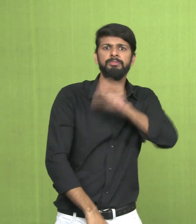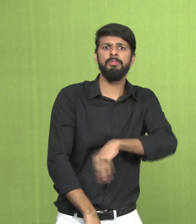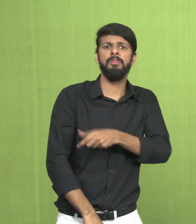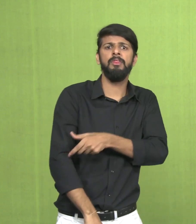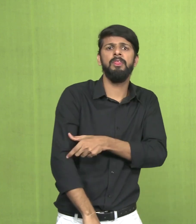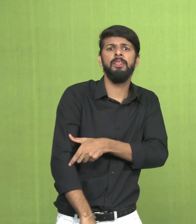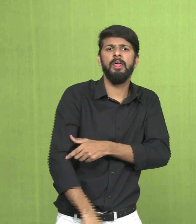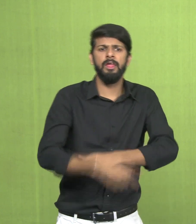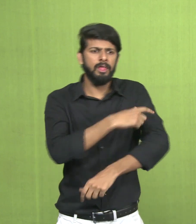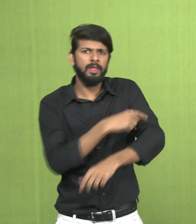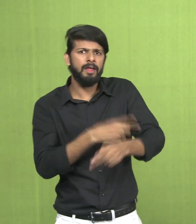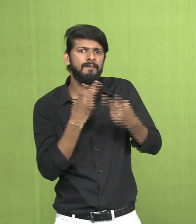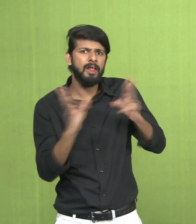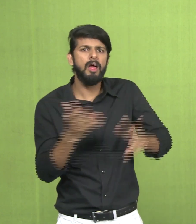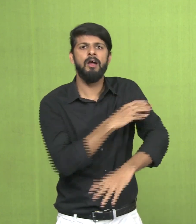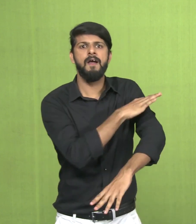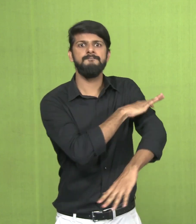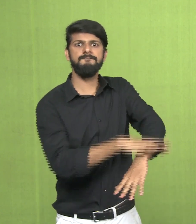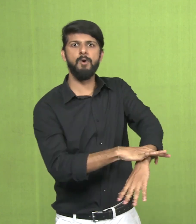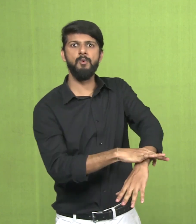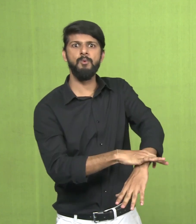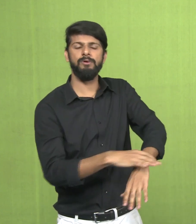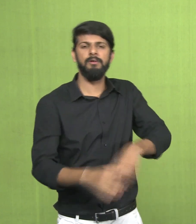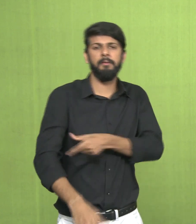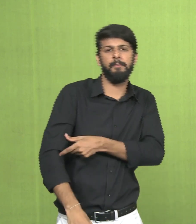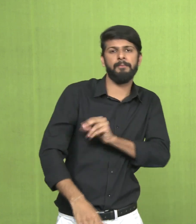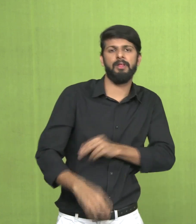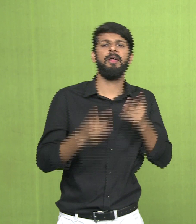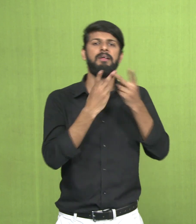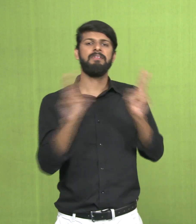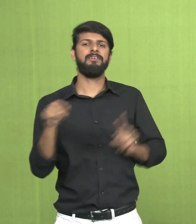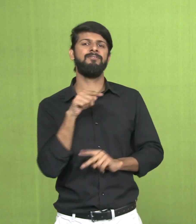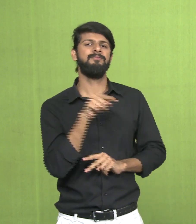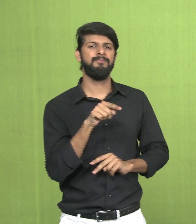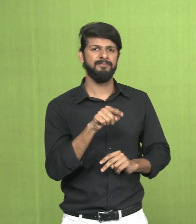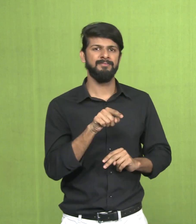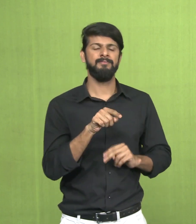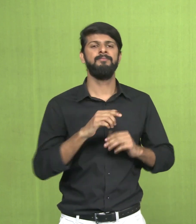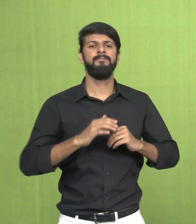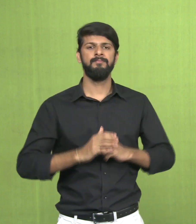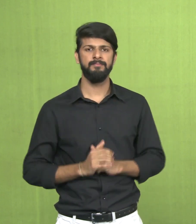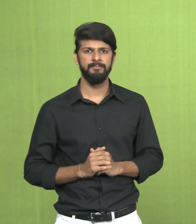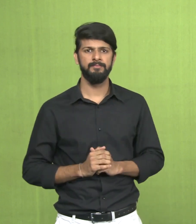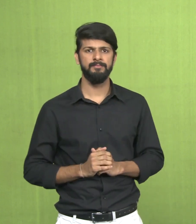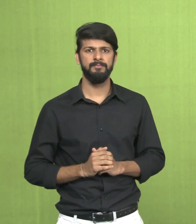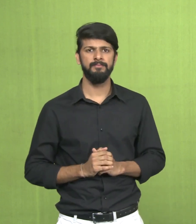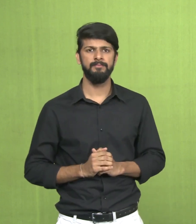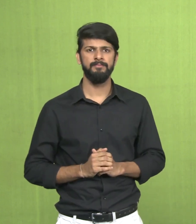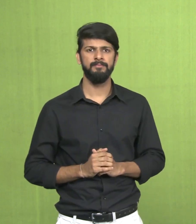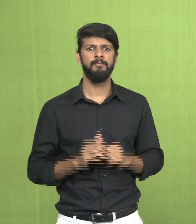one arm there are many bangles and on the other there are only 2 of them.